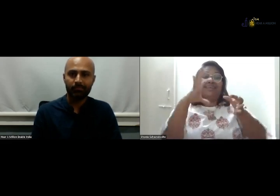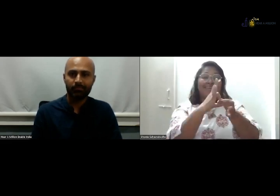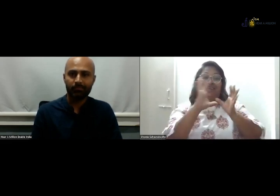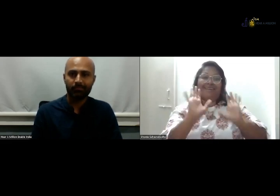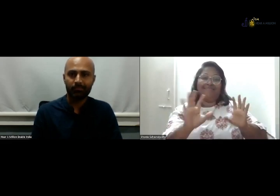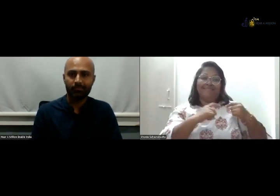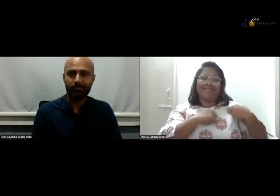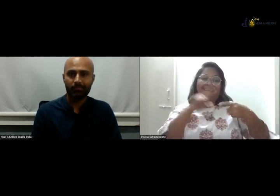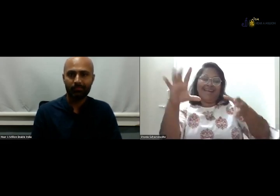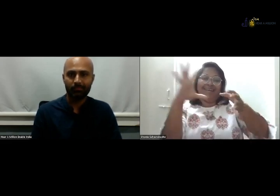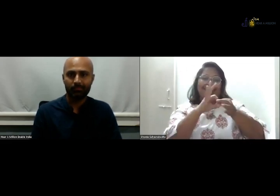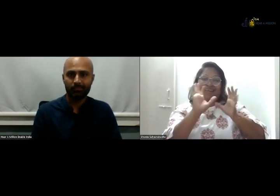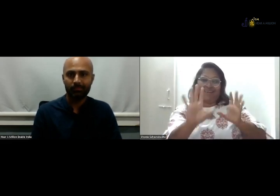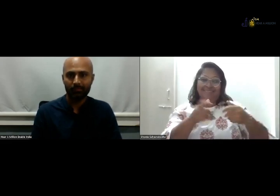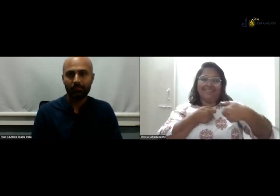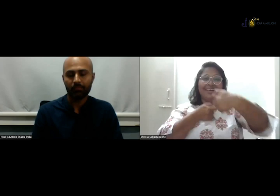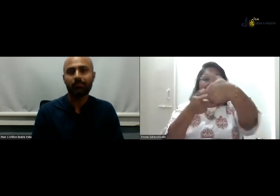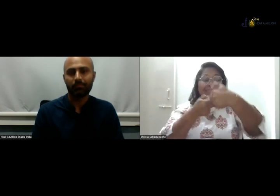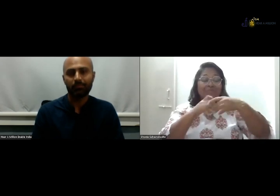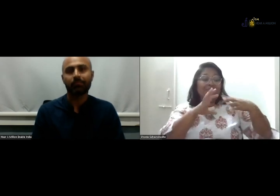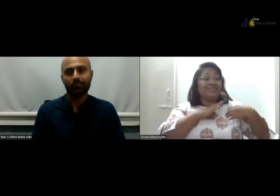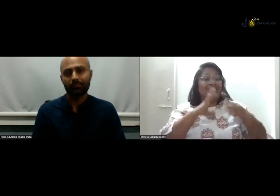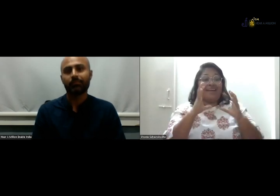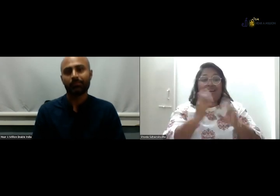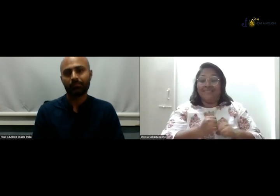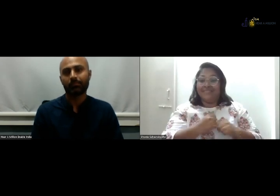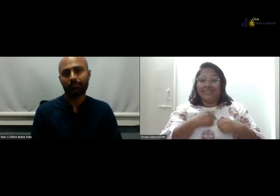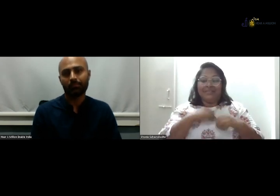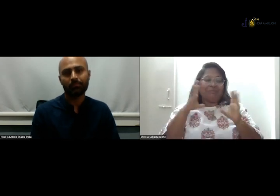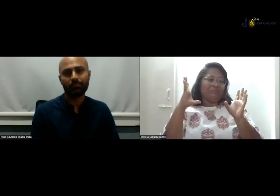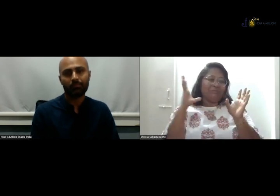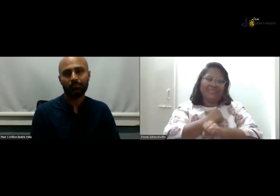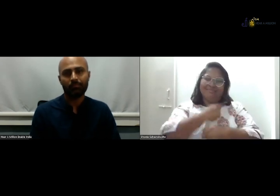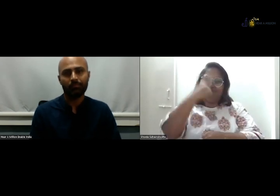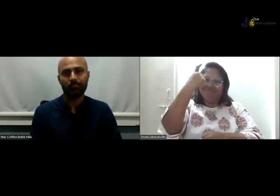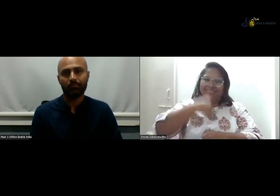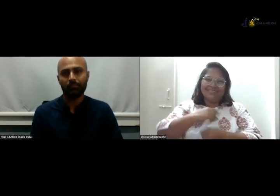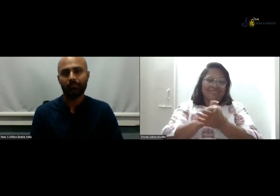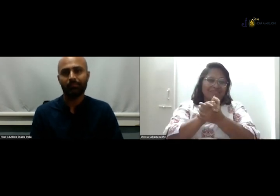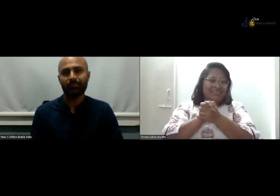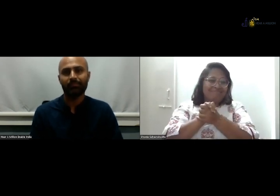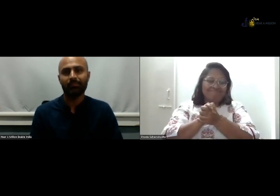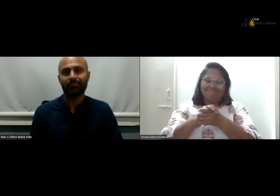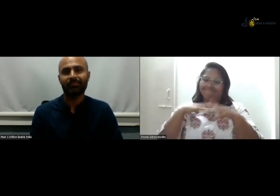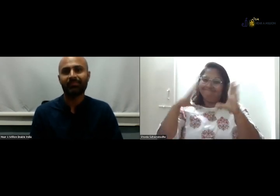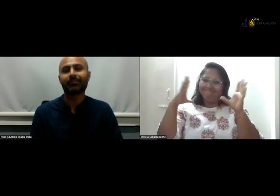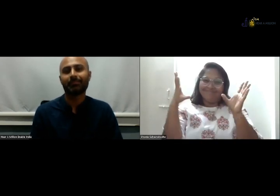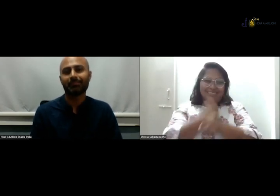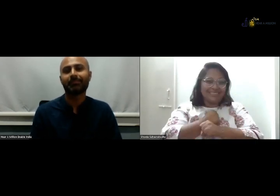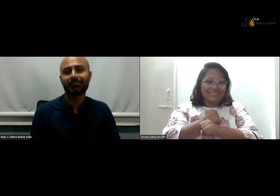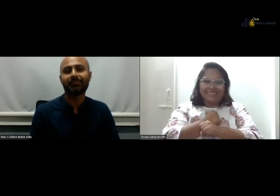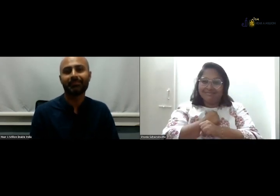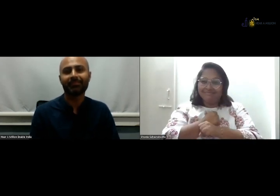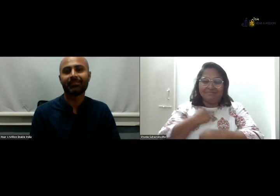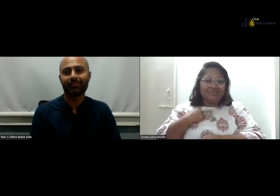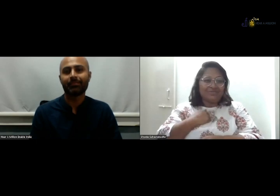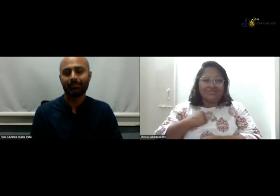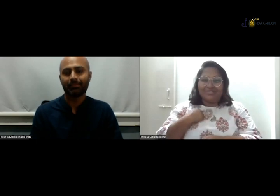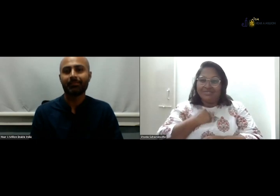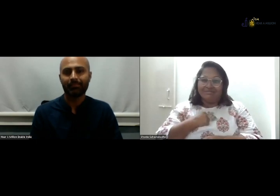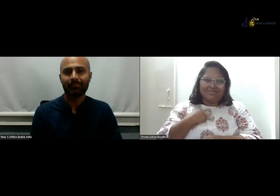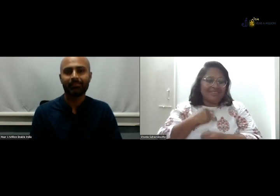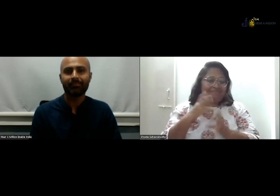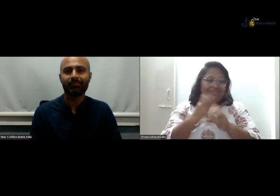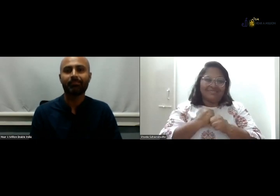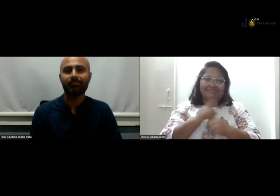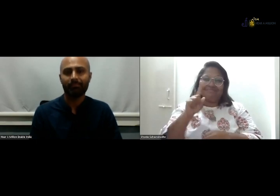she also sometimes she comes at my place to came at my place too, and we spend time together most of the